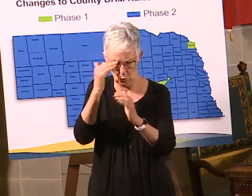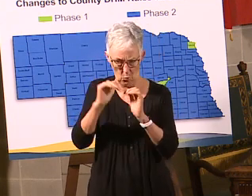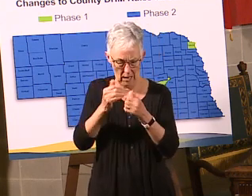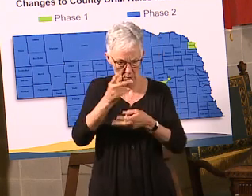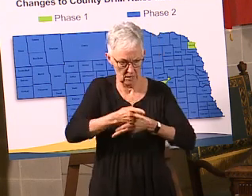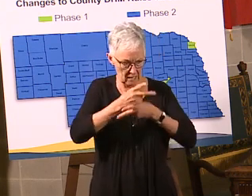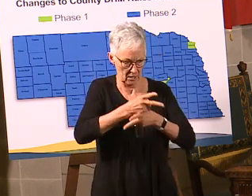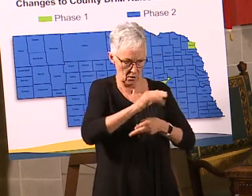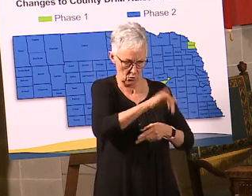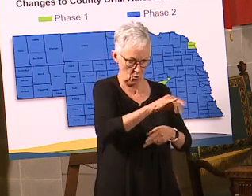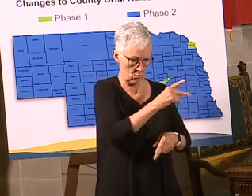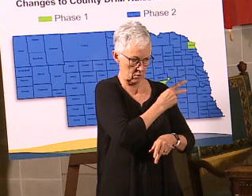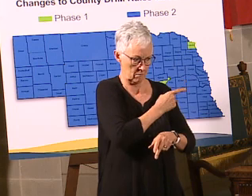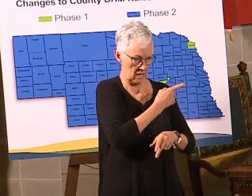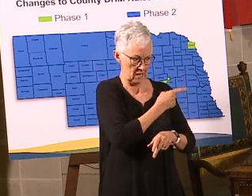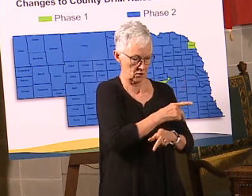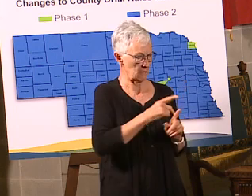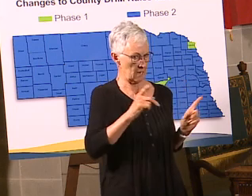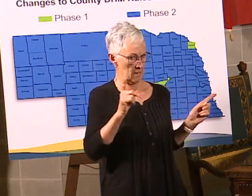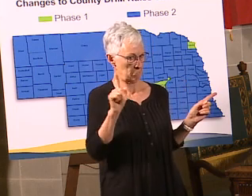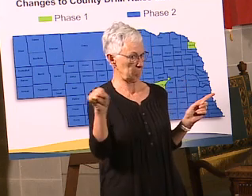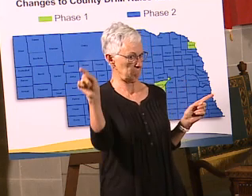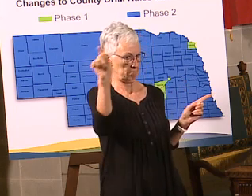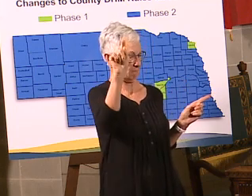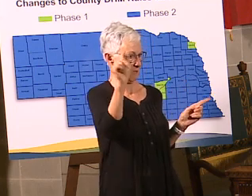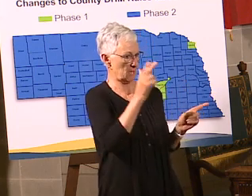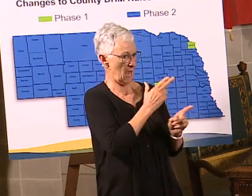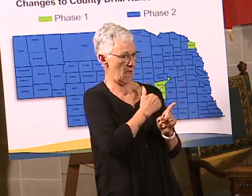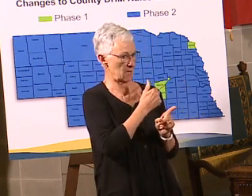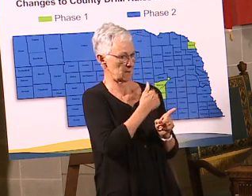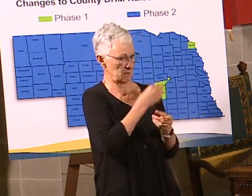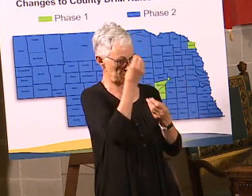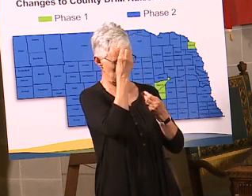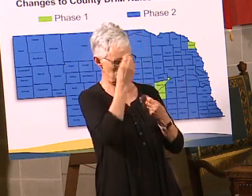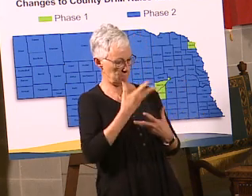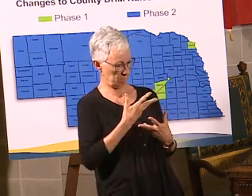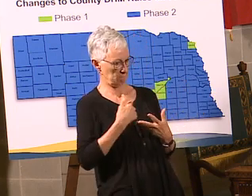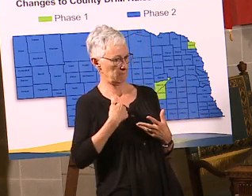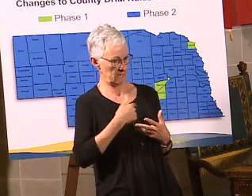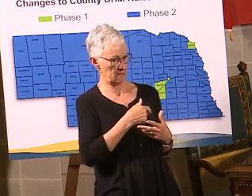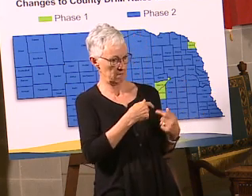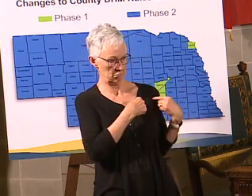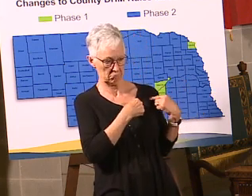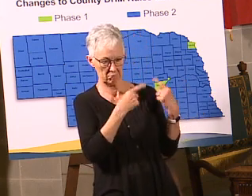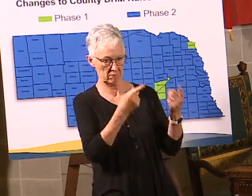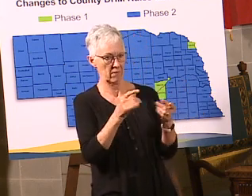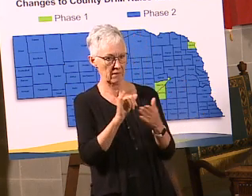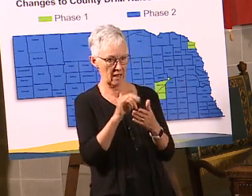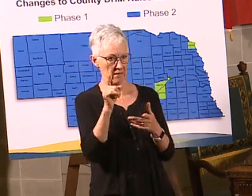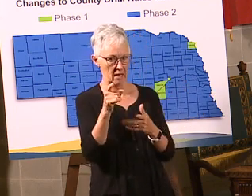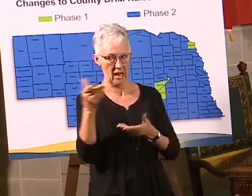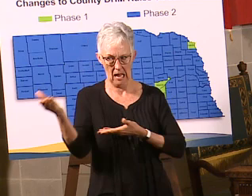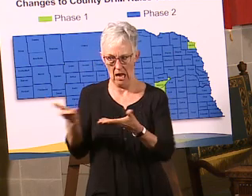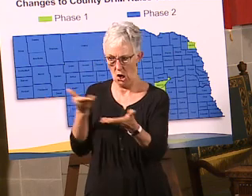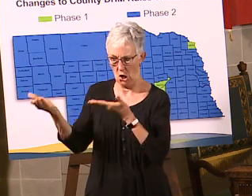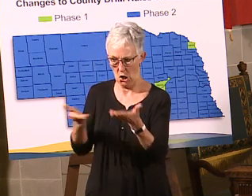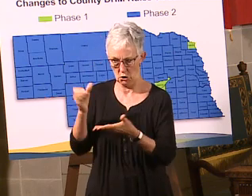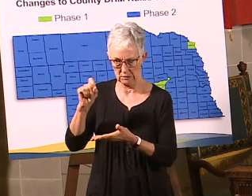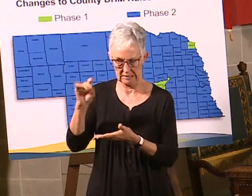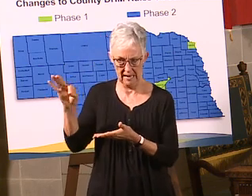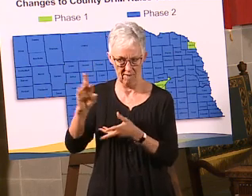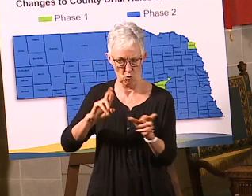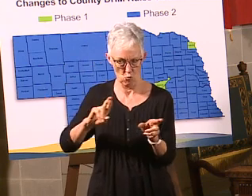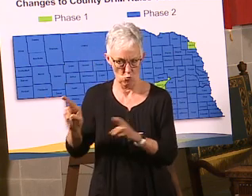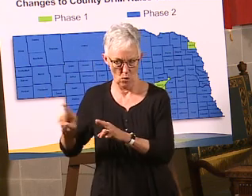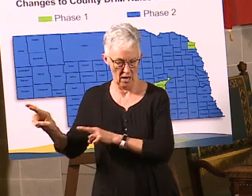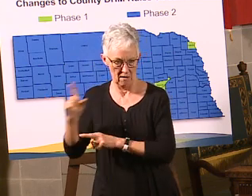they have the staff. They've been gearing up for this. They call it staffing up, where I'll even give the personal example, like